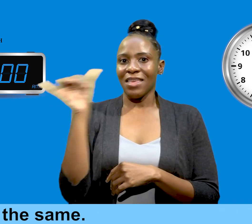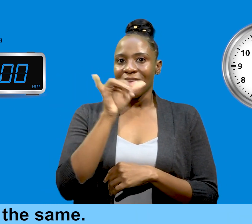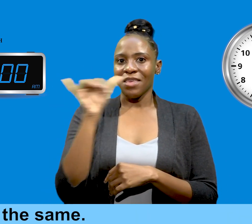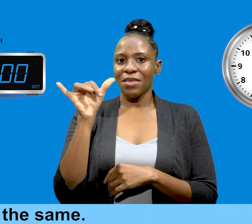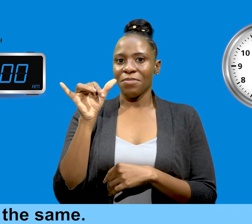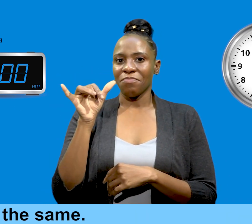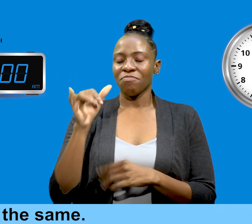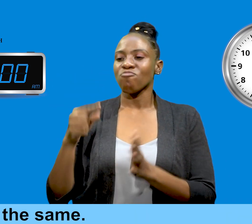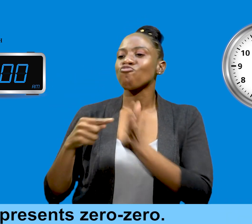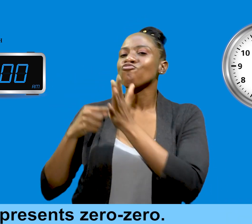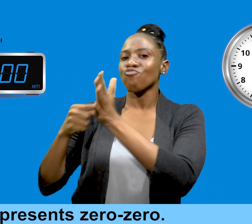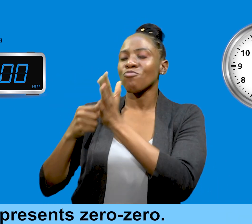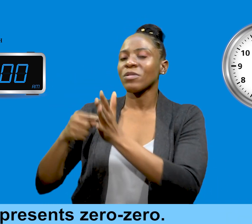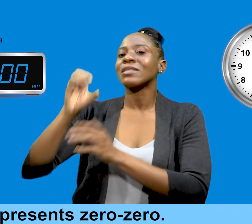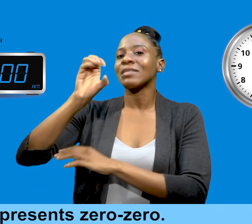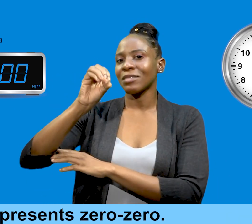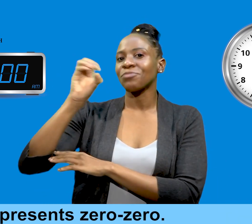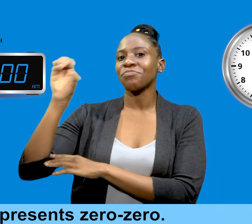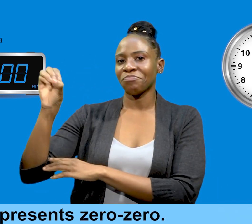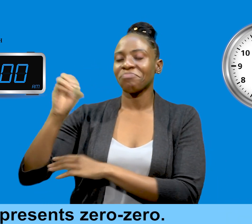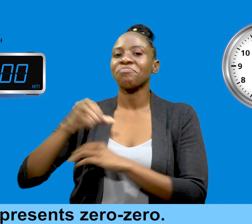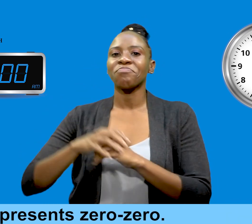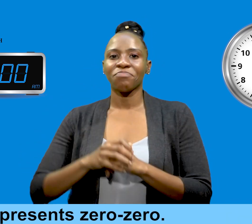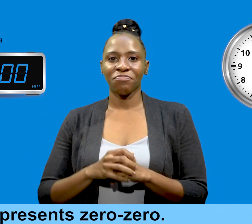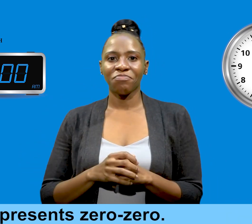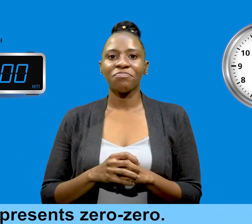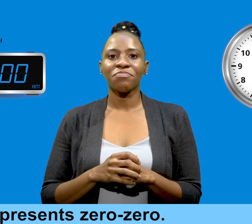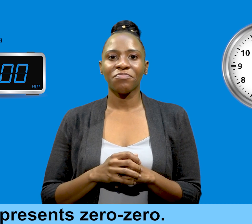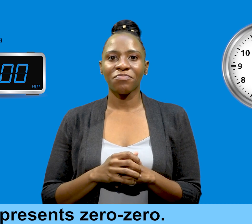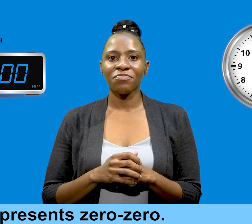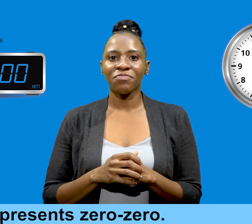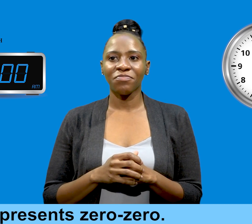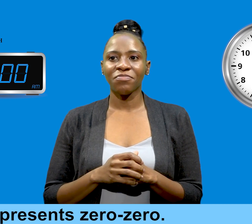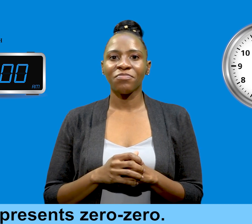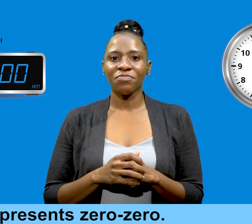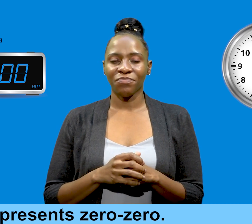It is the same. It represents 00.